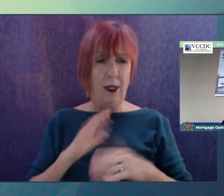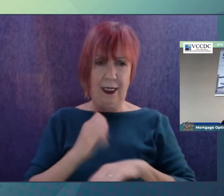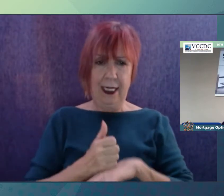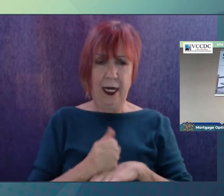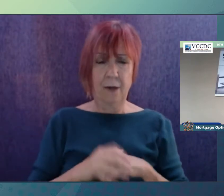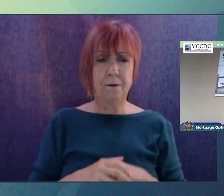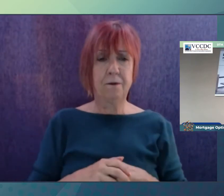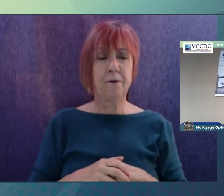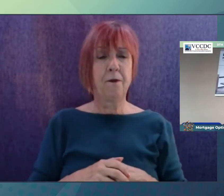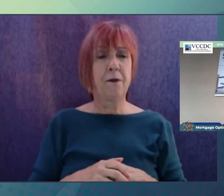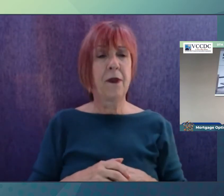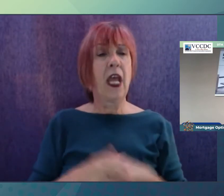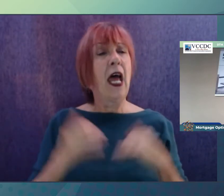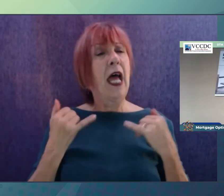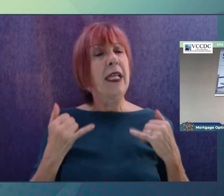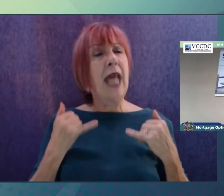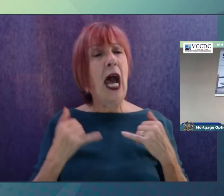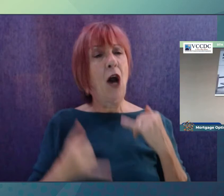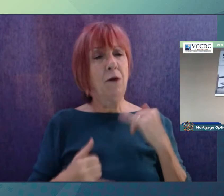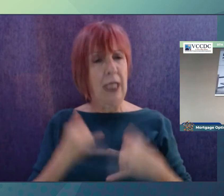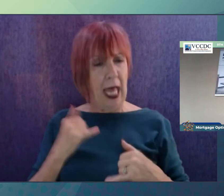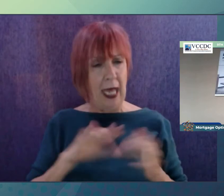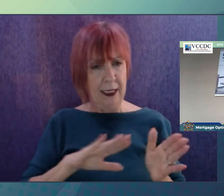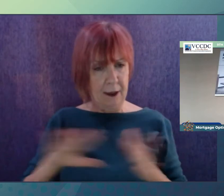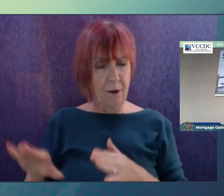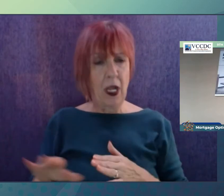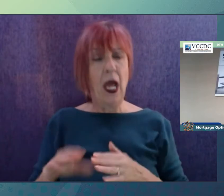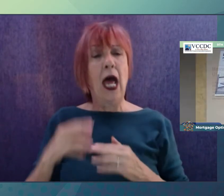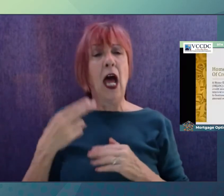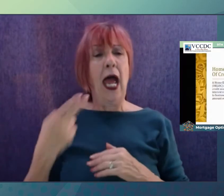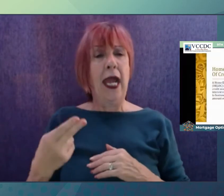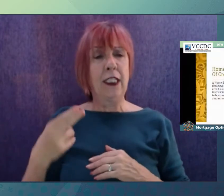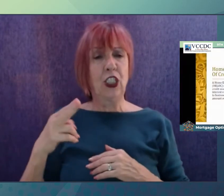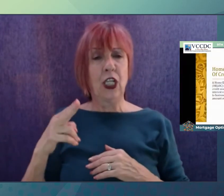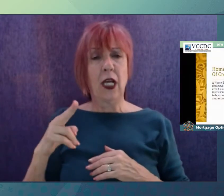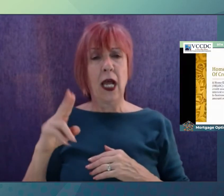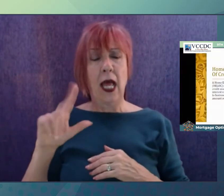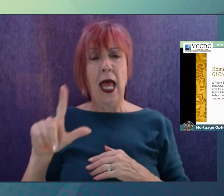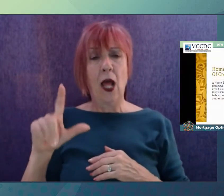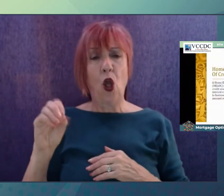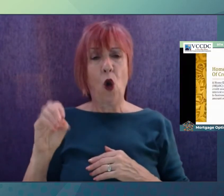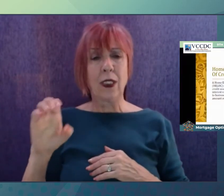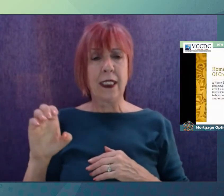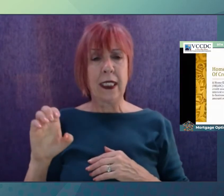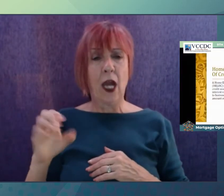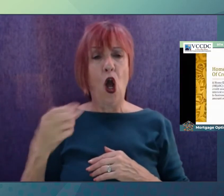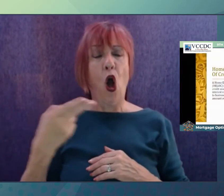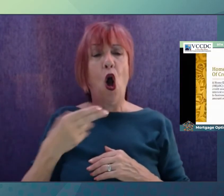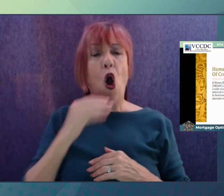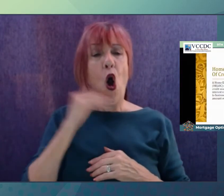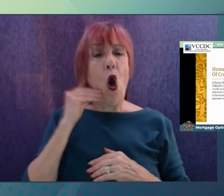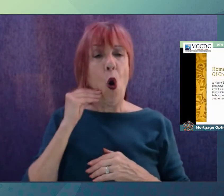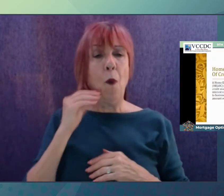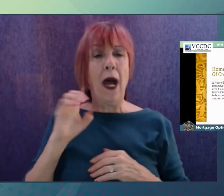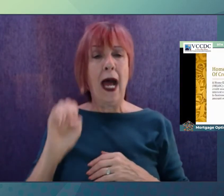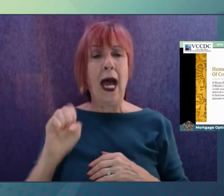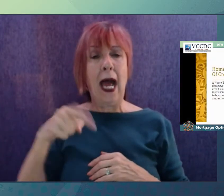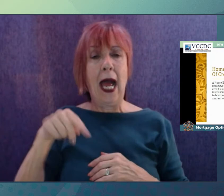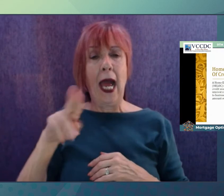Lastly, let's review the optional pulling a home equity line of credit against your home, known as HELOC. A home equity line of